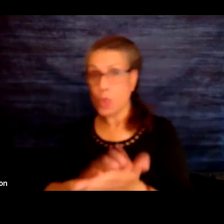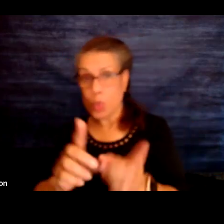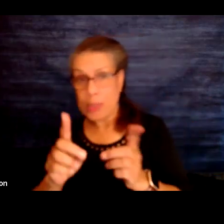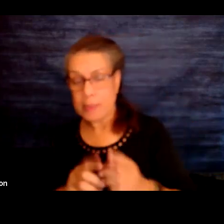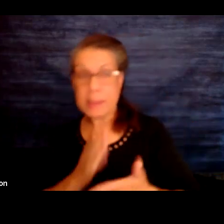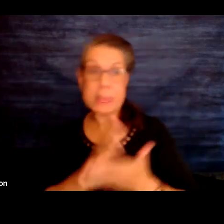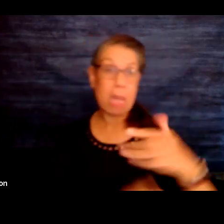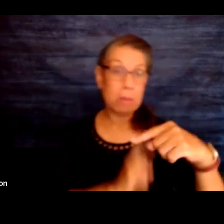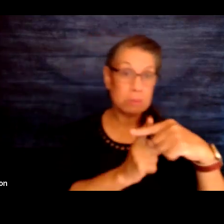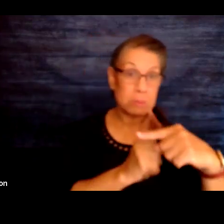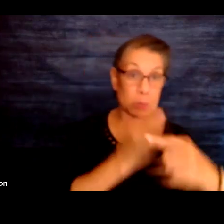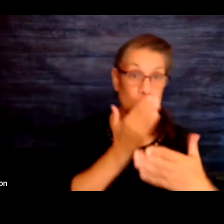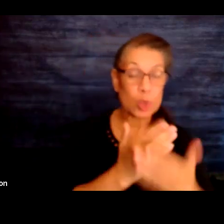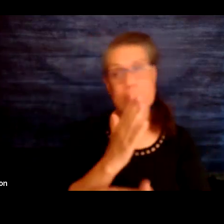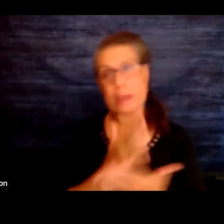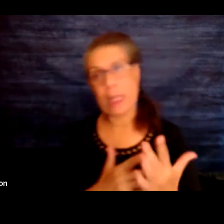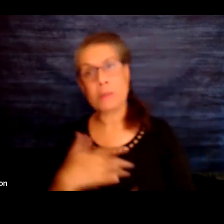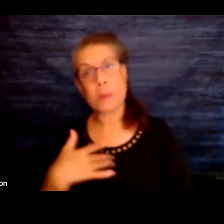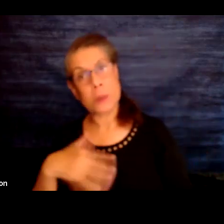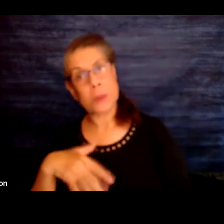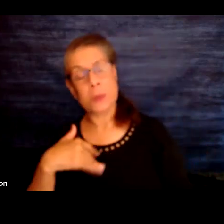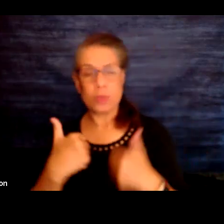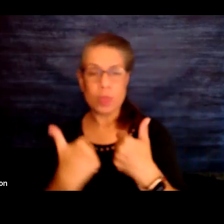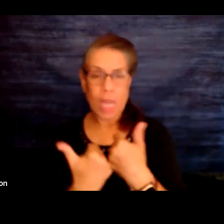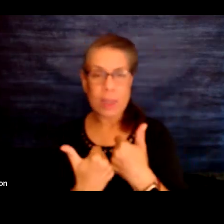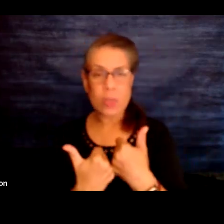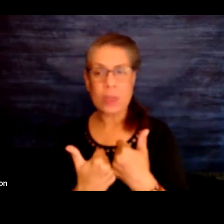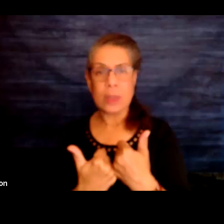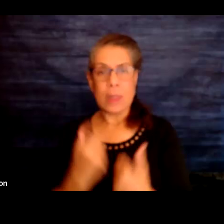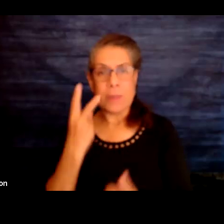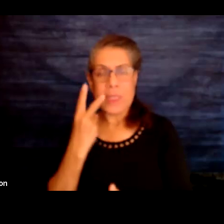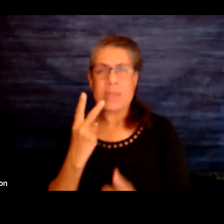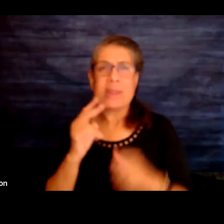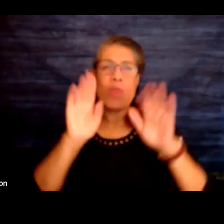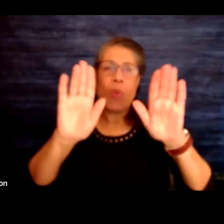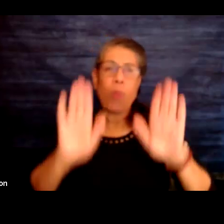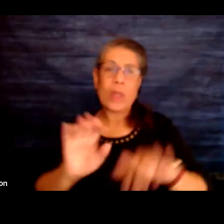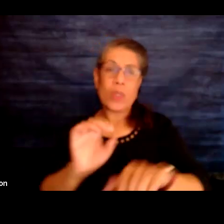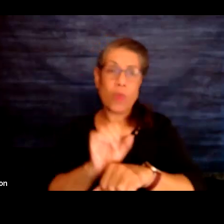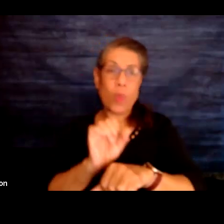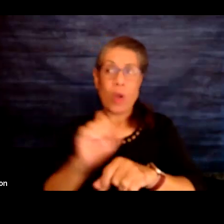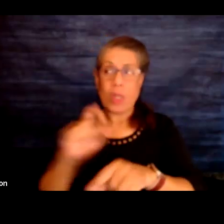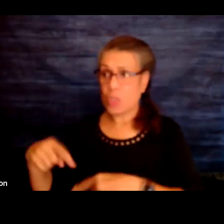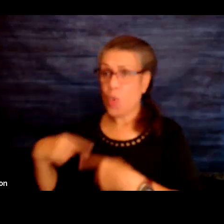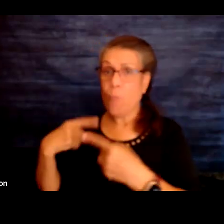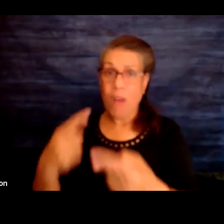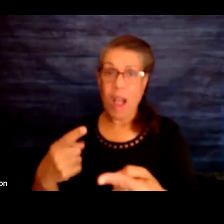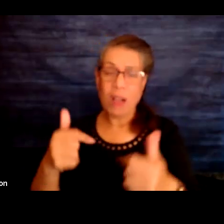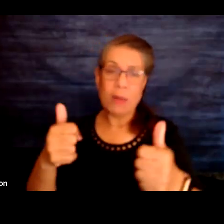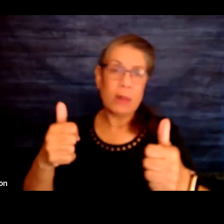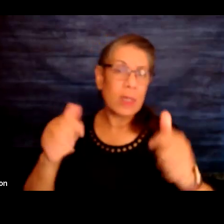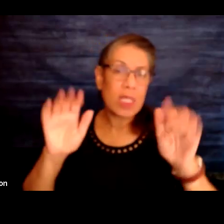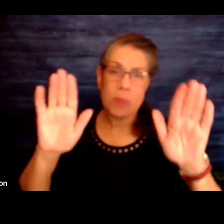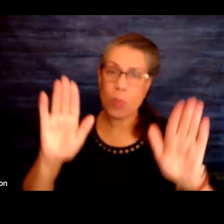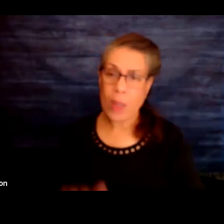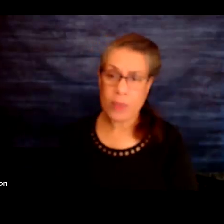some challenging, right? But to see both the great work that has happened to date is very encouraging. To